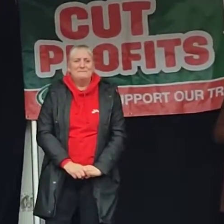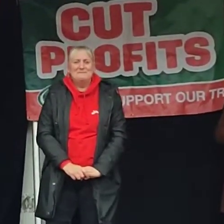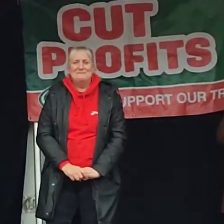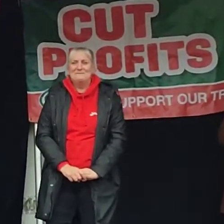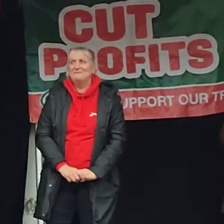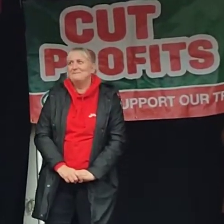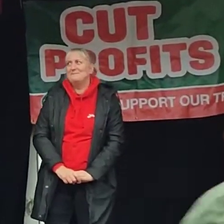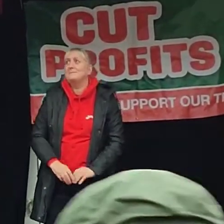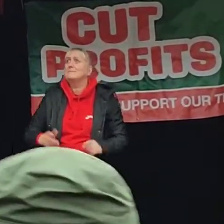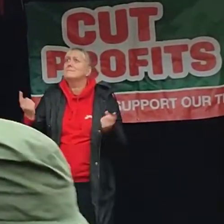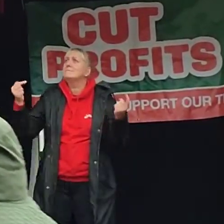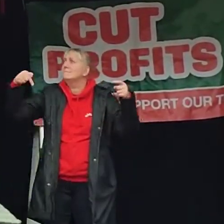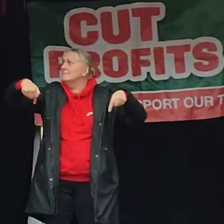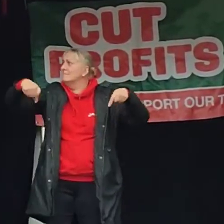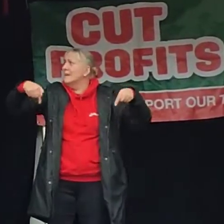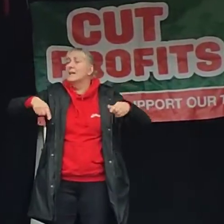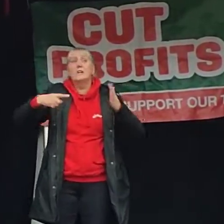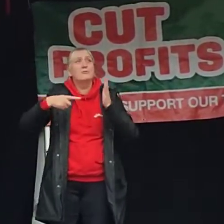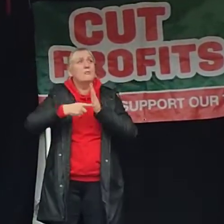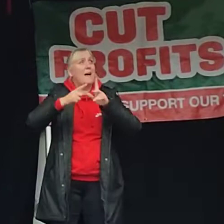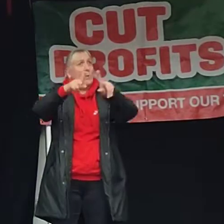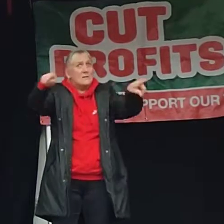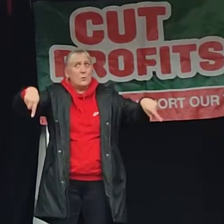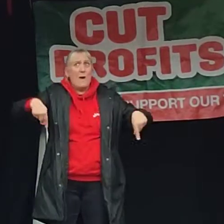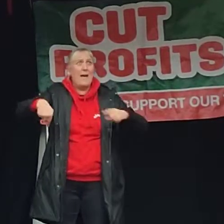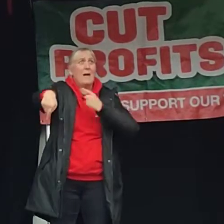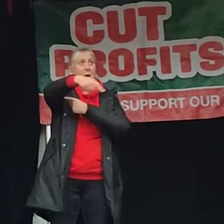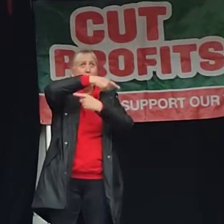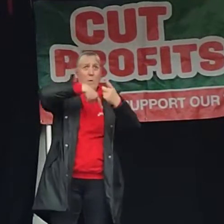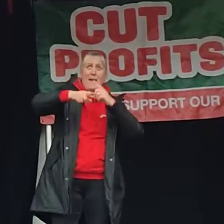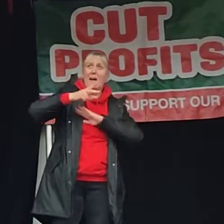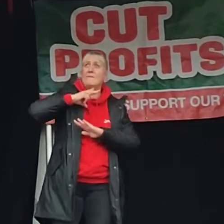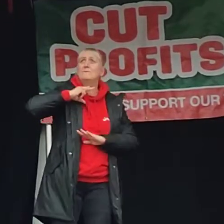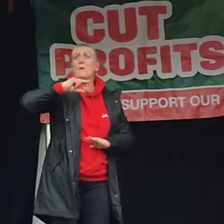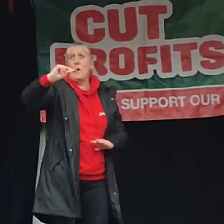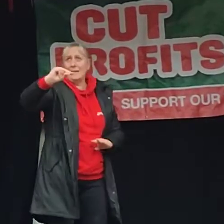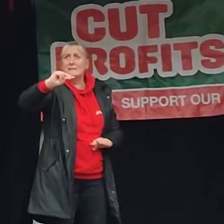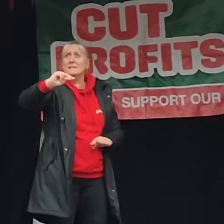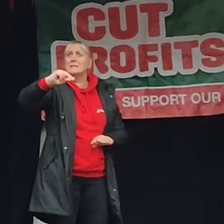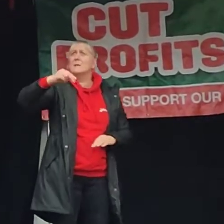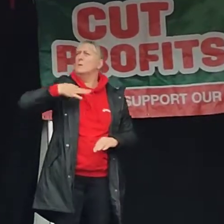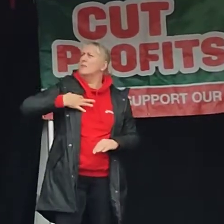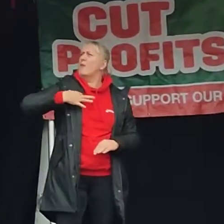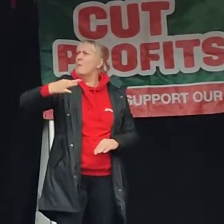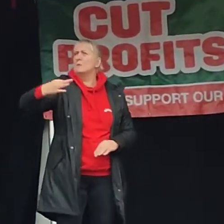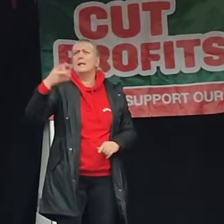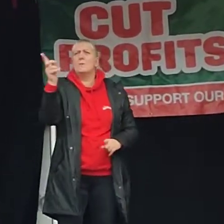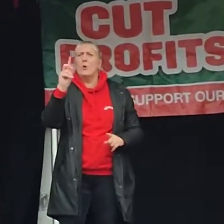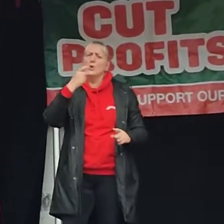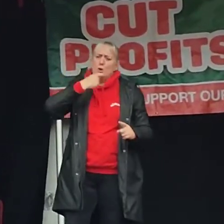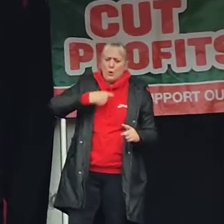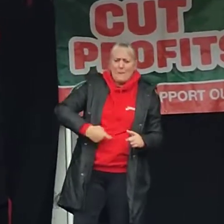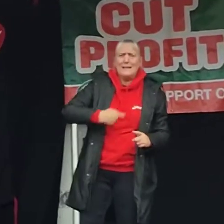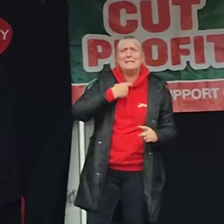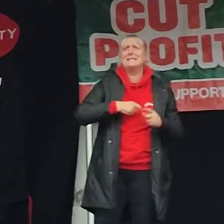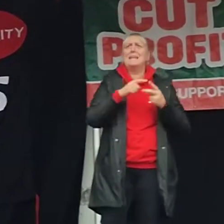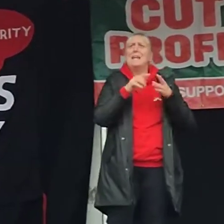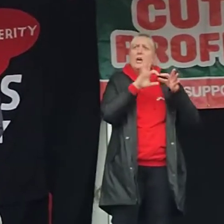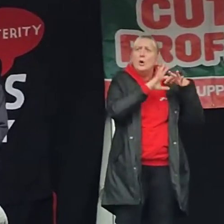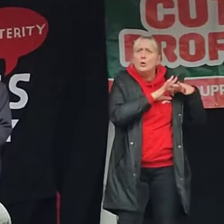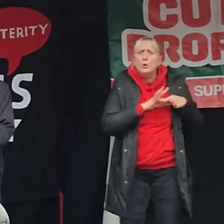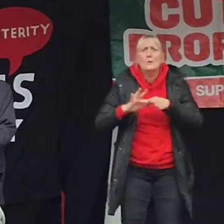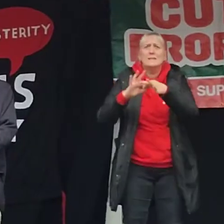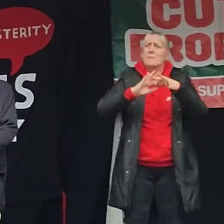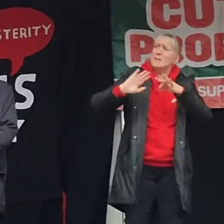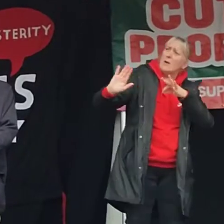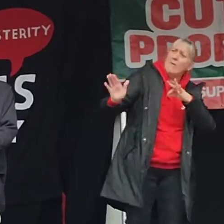We today here in Trafalgar Square are a voice for humanity and a voice for unity of